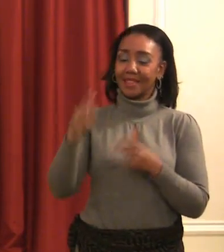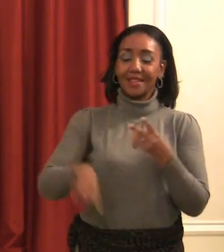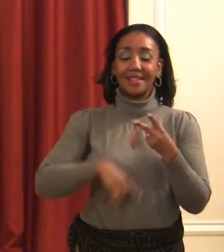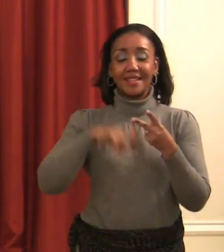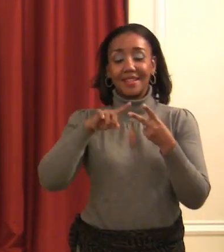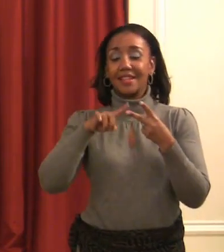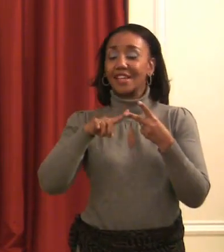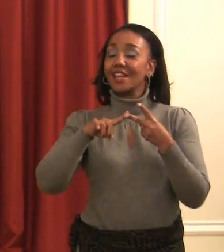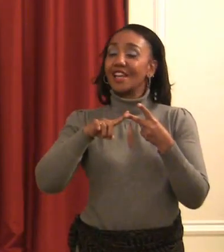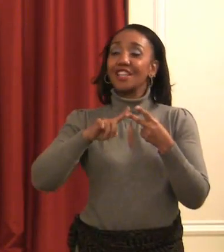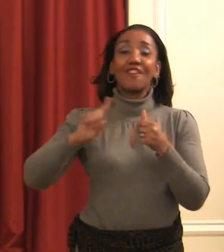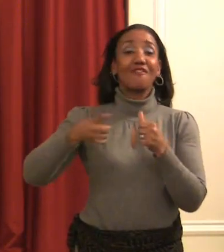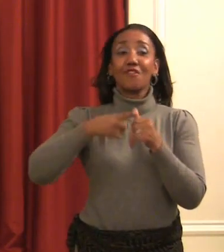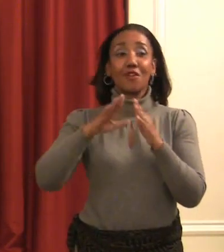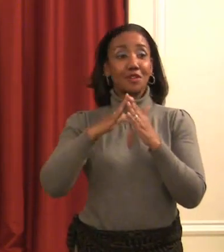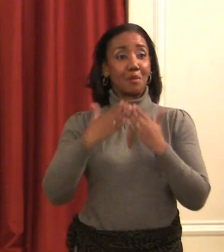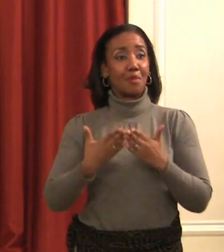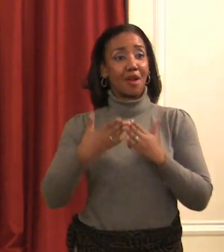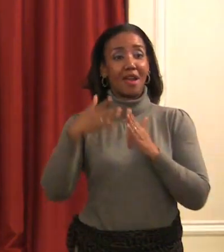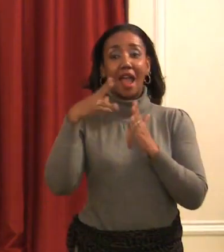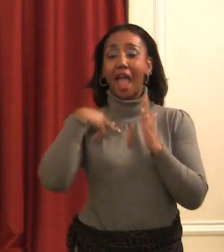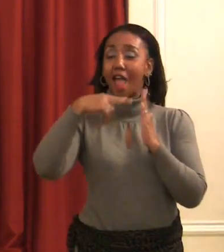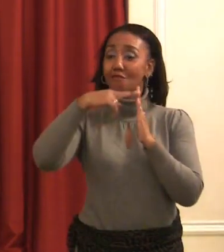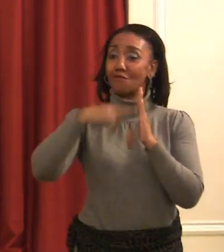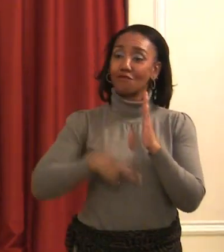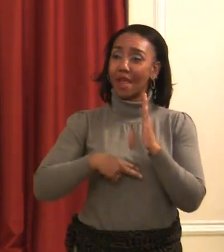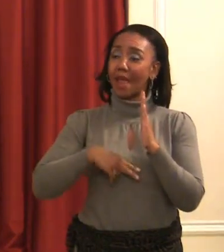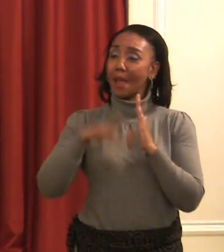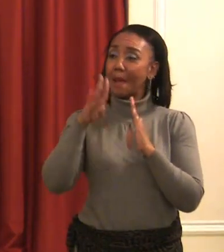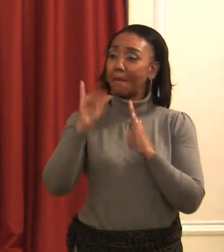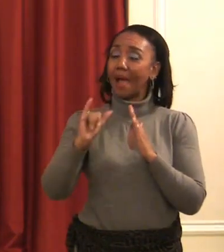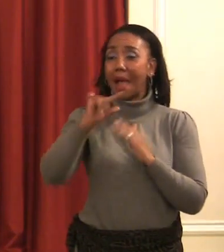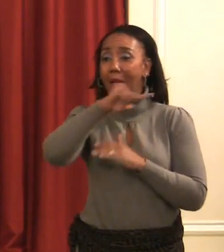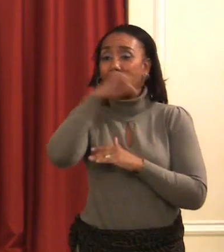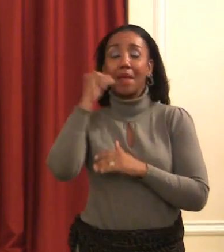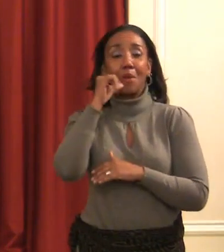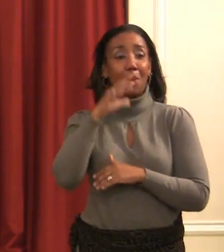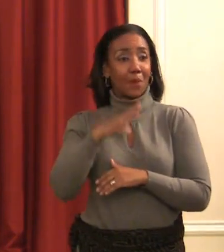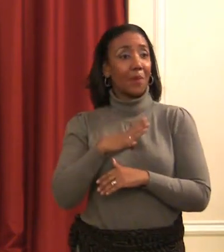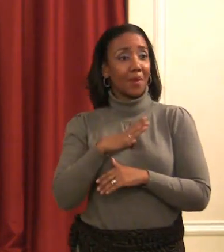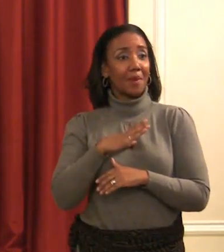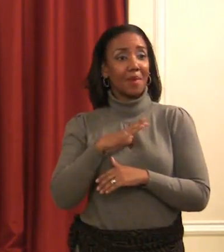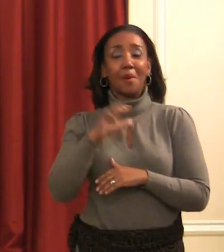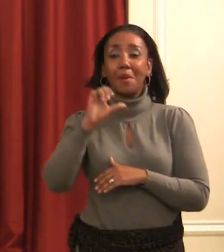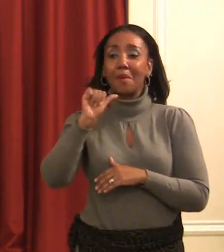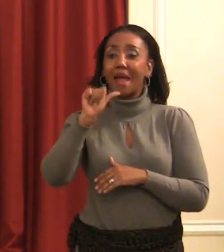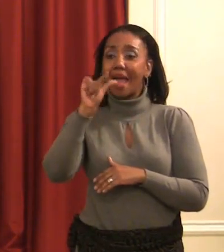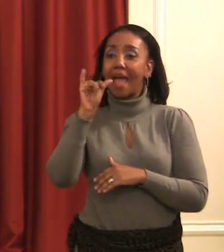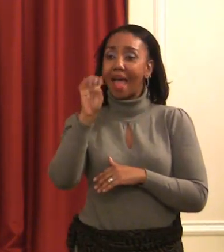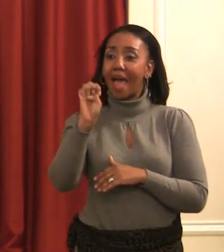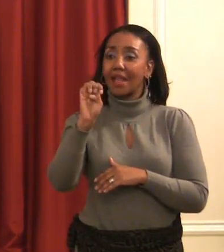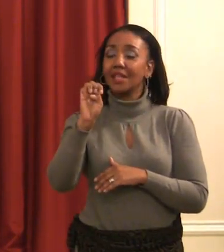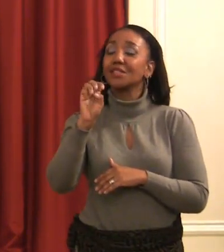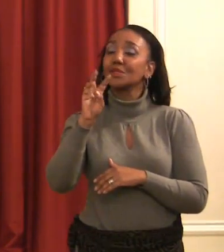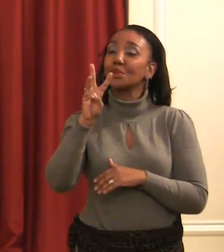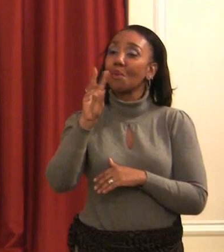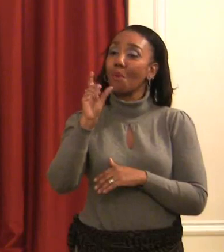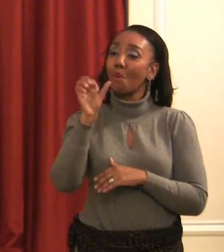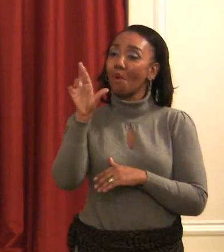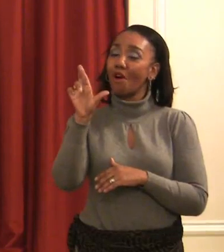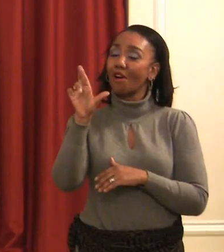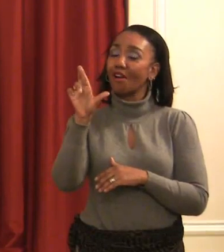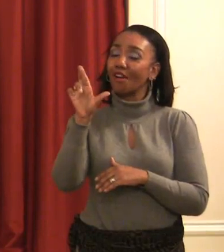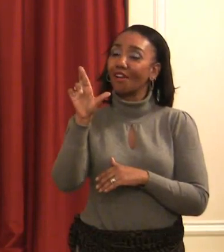Second, the first book I ever read by a Black woman was Alice Walker, Color Purple.